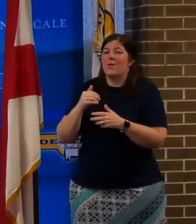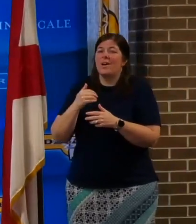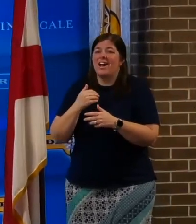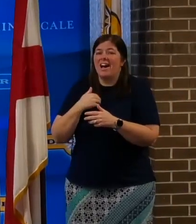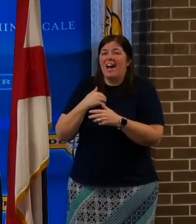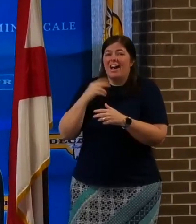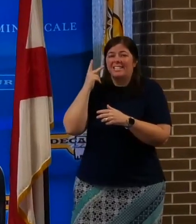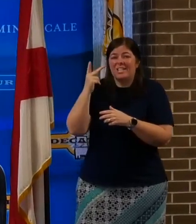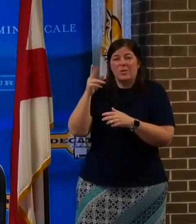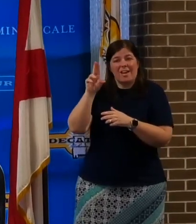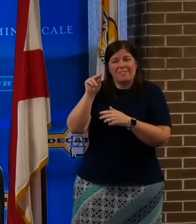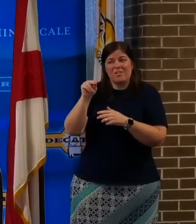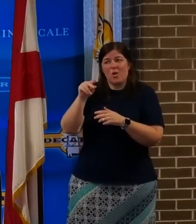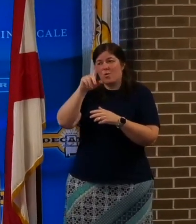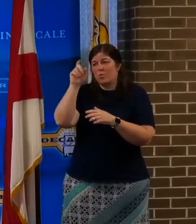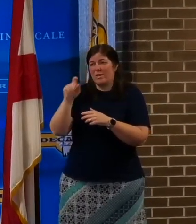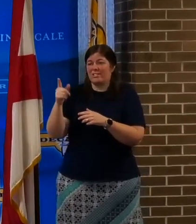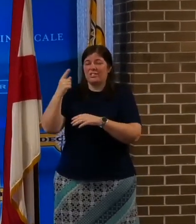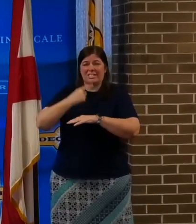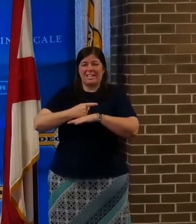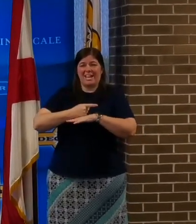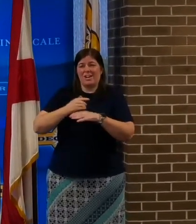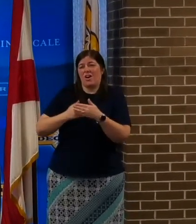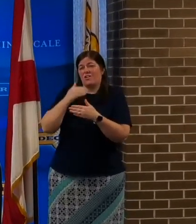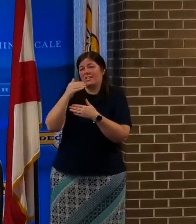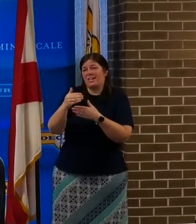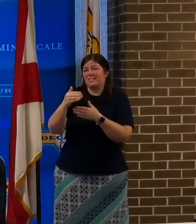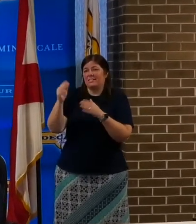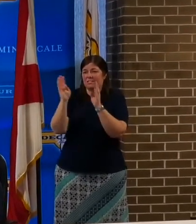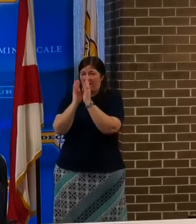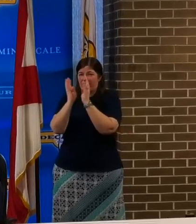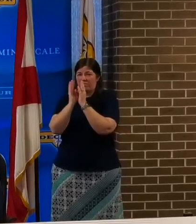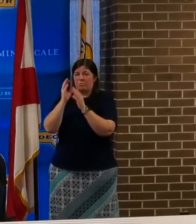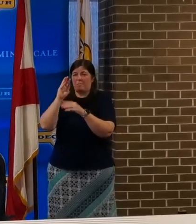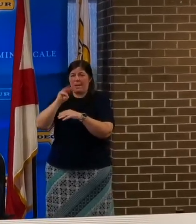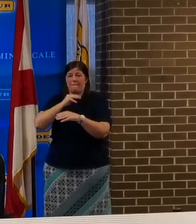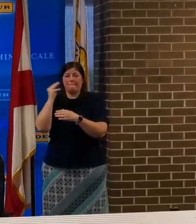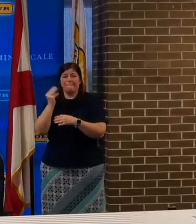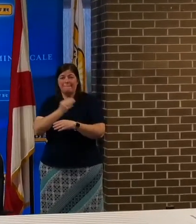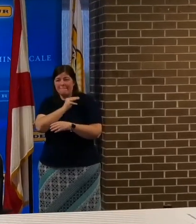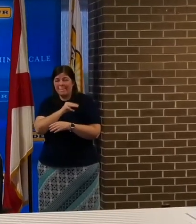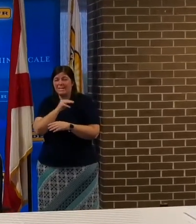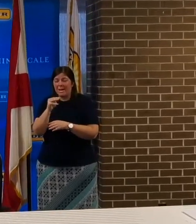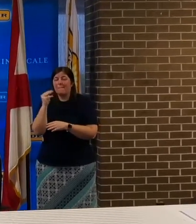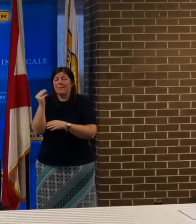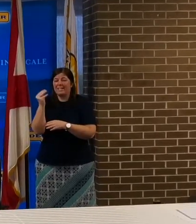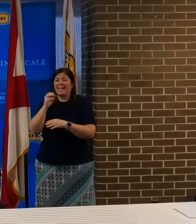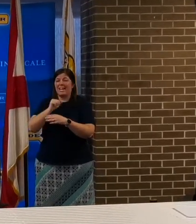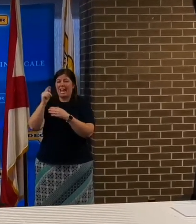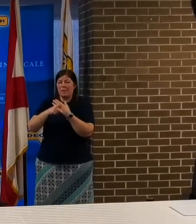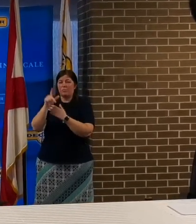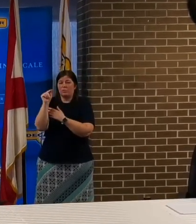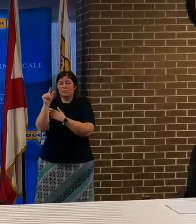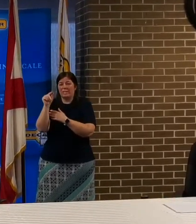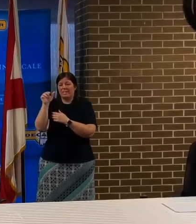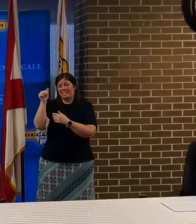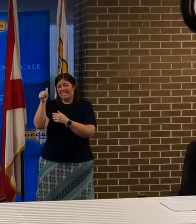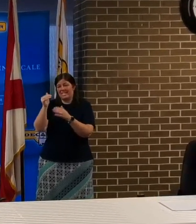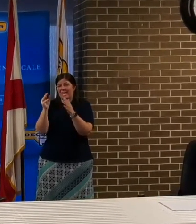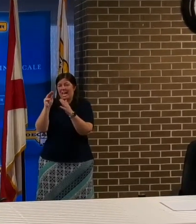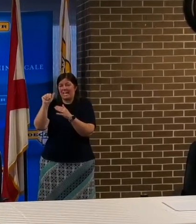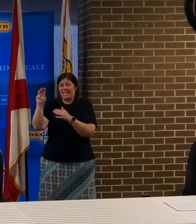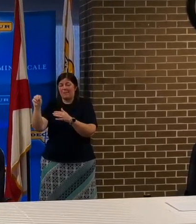have no questions today. Our next press conference will be Monday, April the 20th at 10 o'clock. So thank